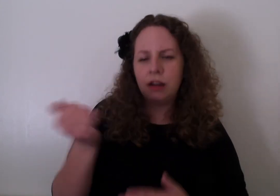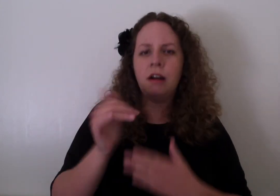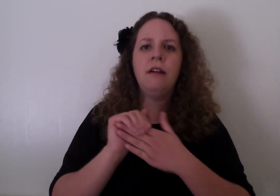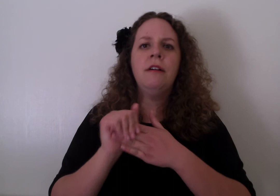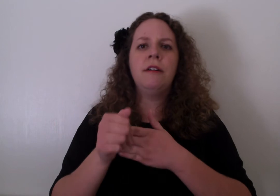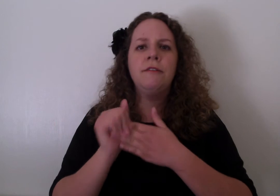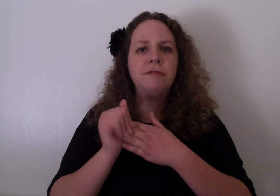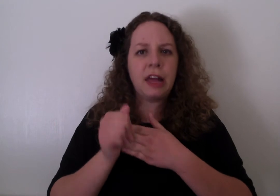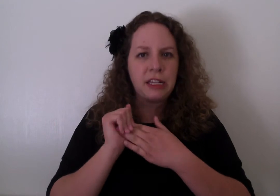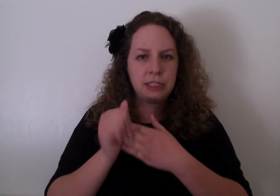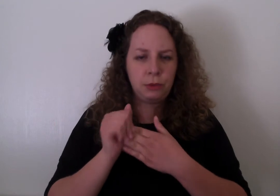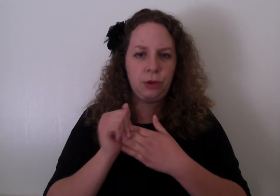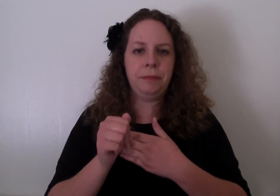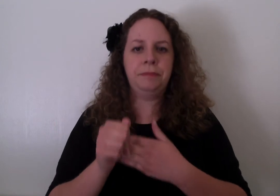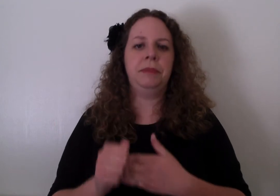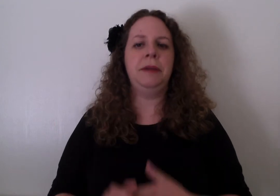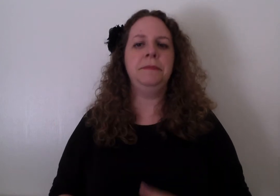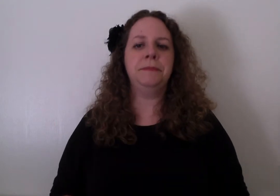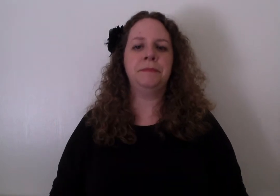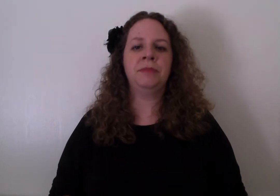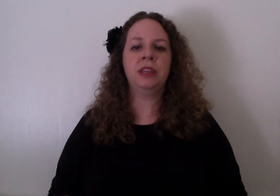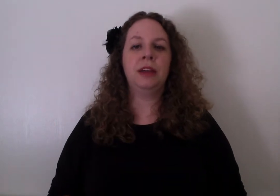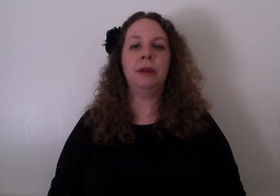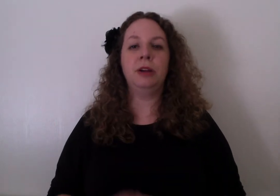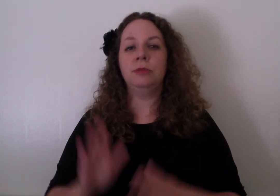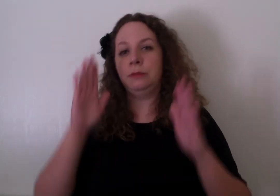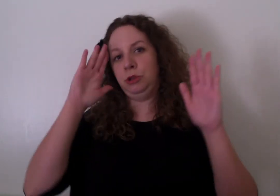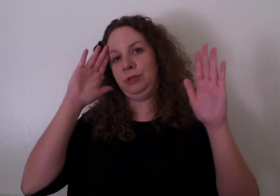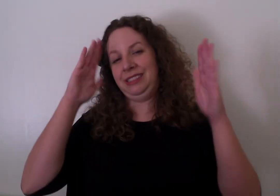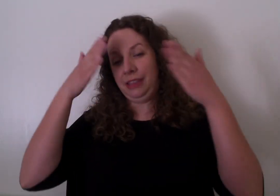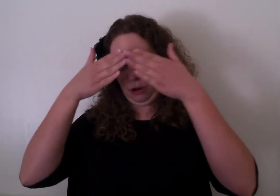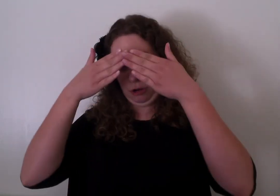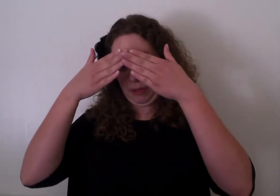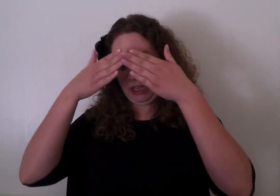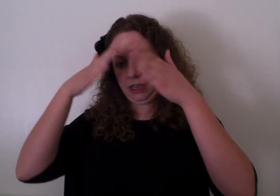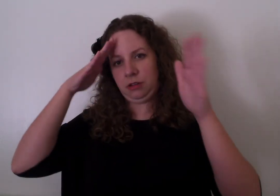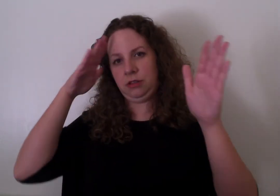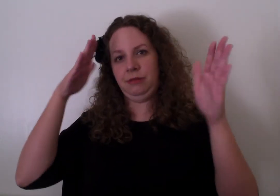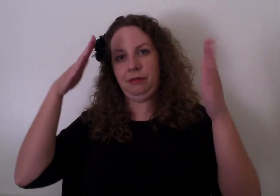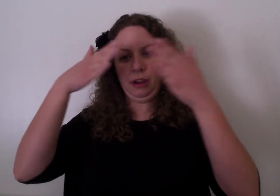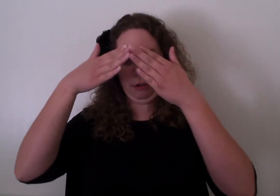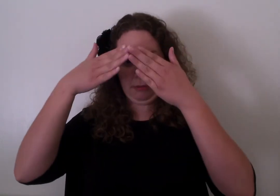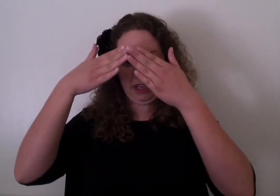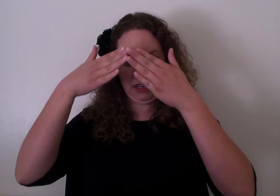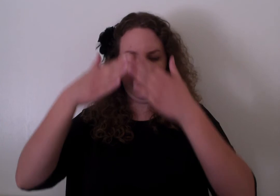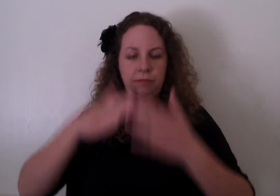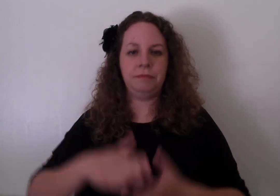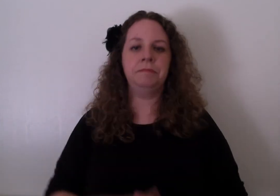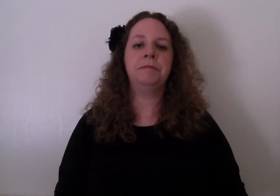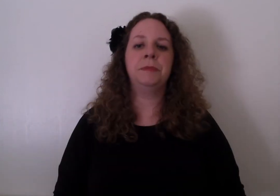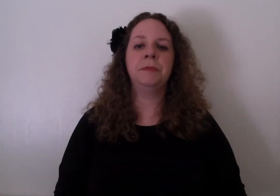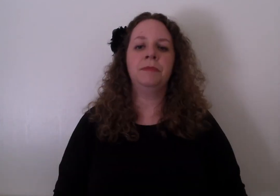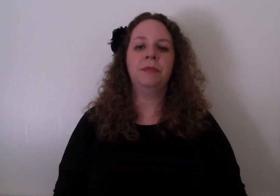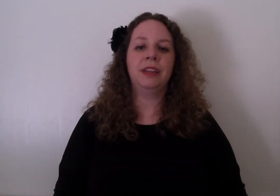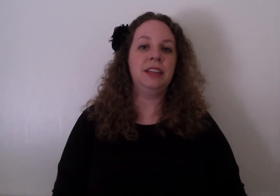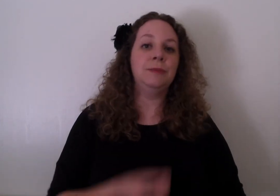idea, flexible. Okay. Compared with someone who is narrow-minded. Narrow-minded. Okay, someone